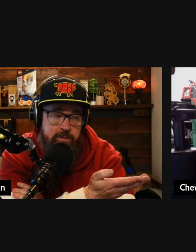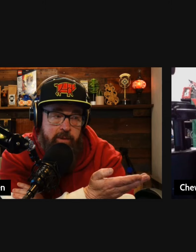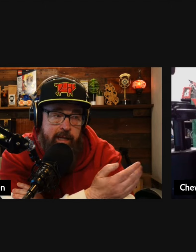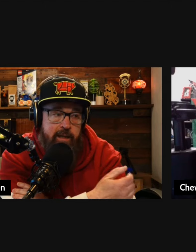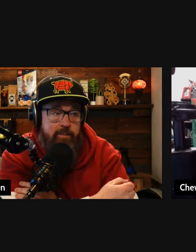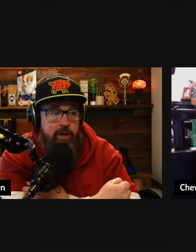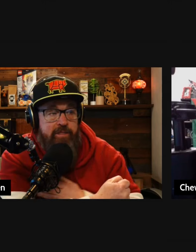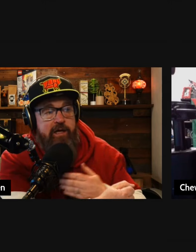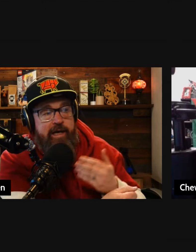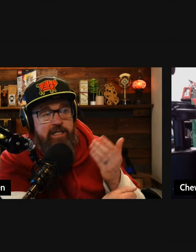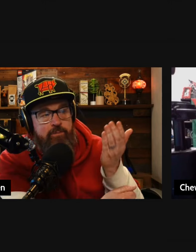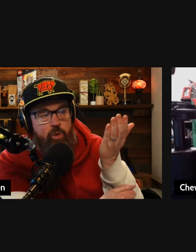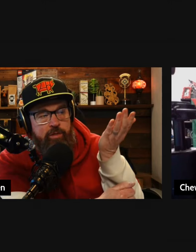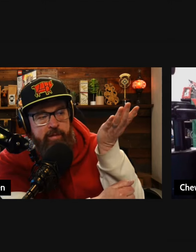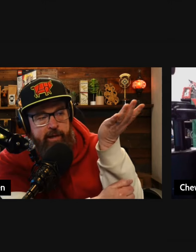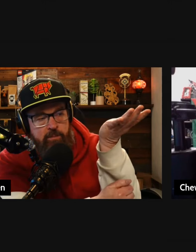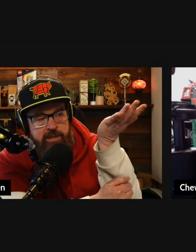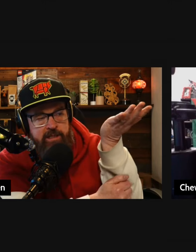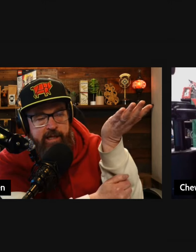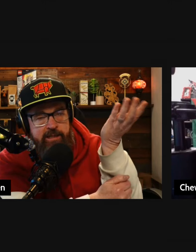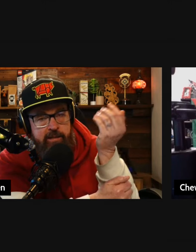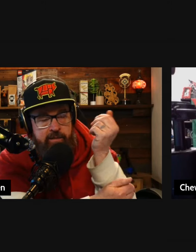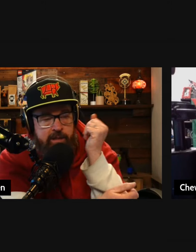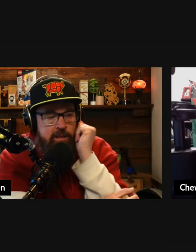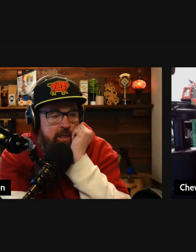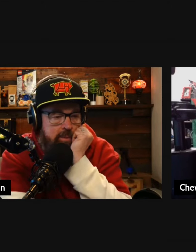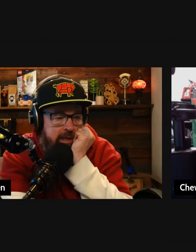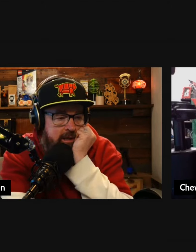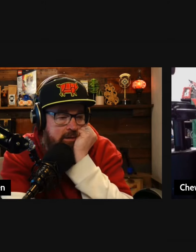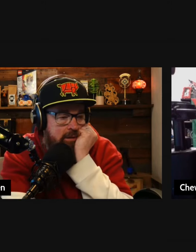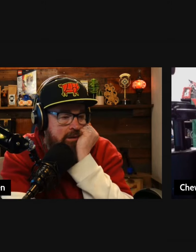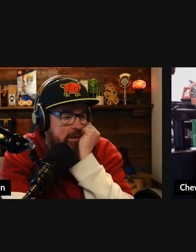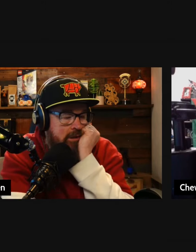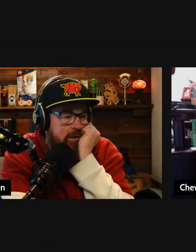watching them faceplant. But I think actually more than that, I'm just gutted that